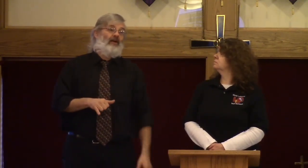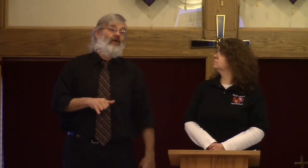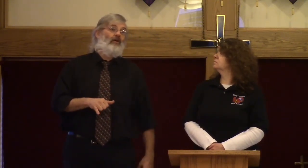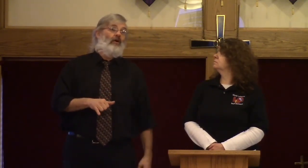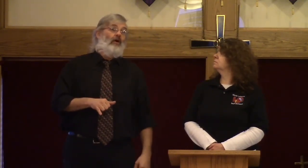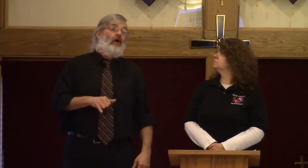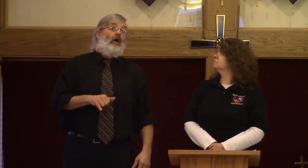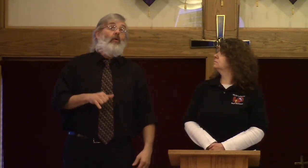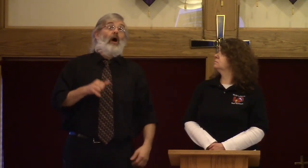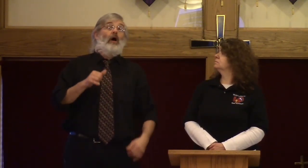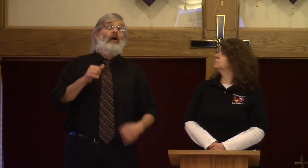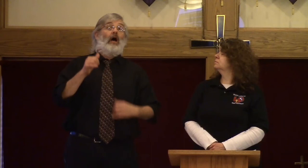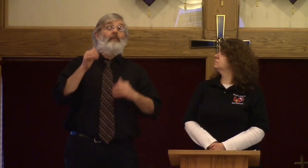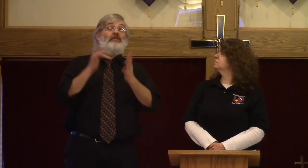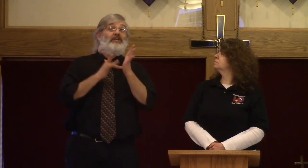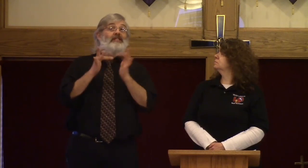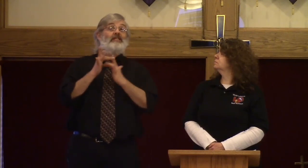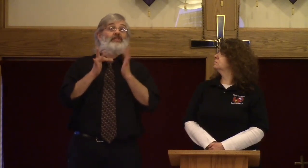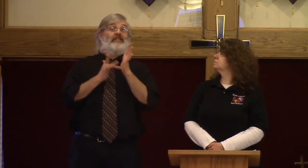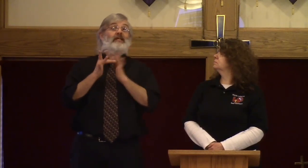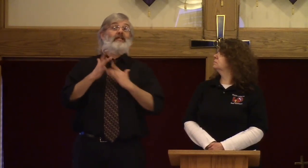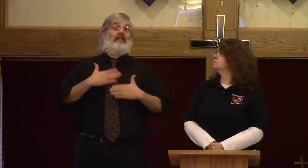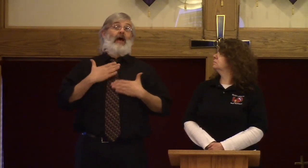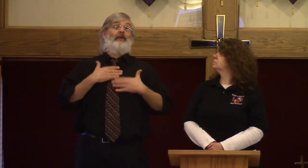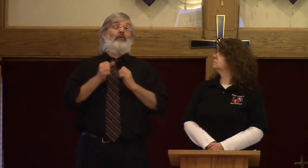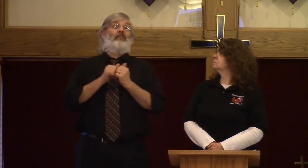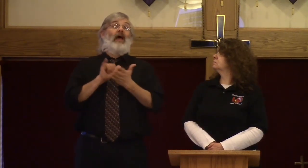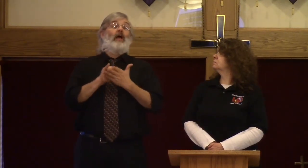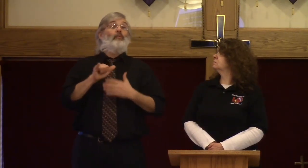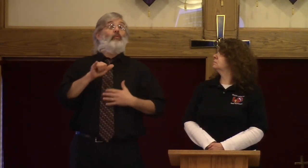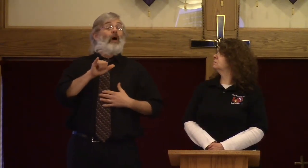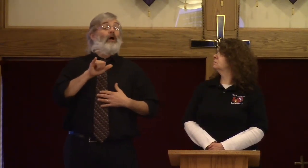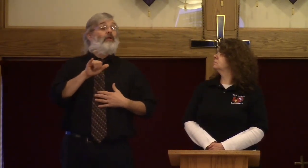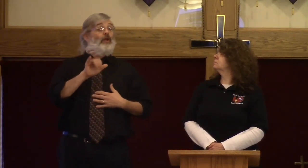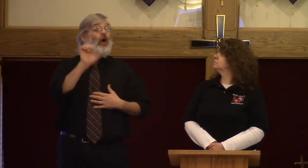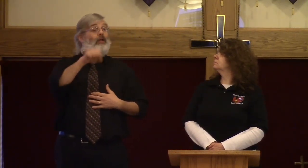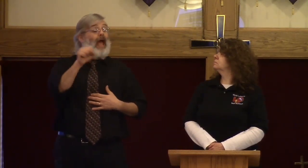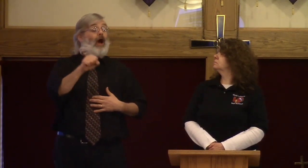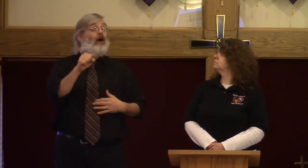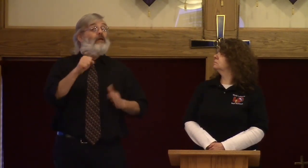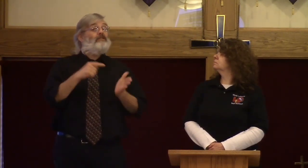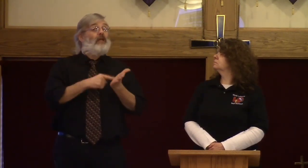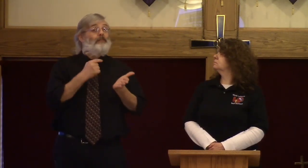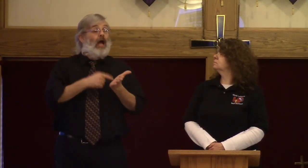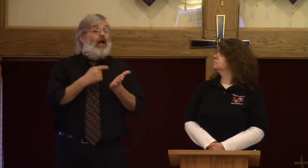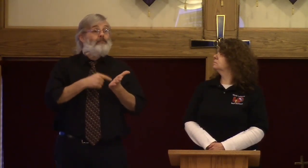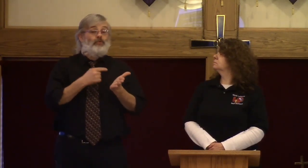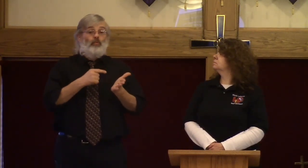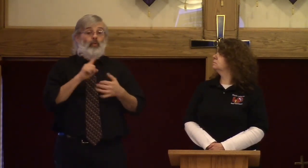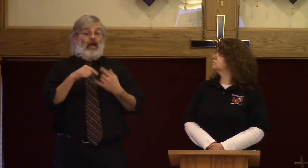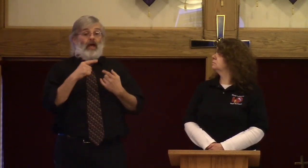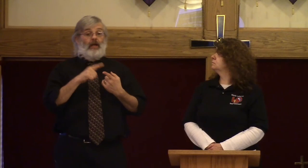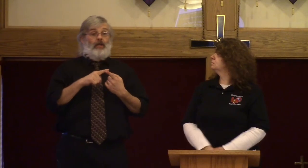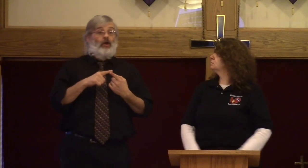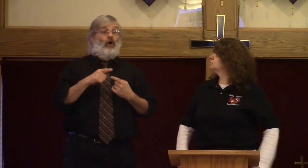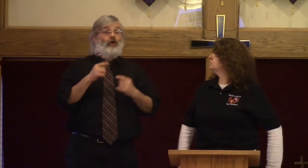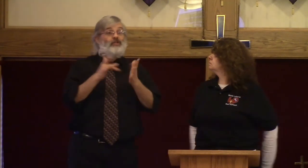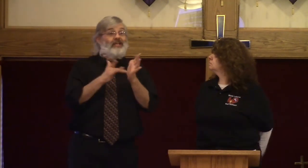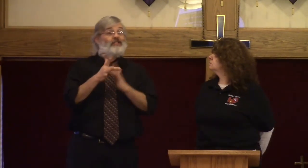know. Well, Jesus happy with that? Well, you know, yeah. Sometimes when, you know, Jesus